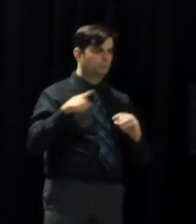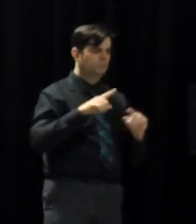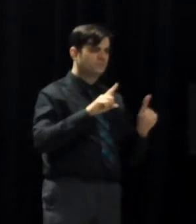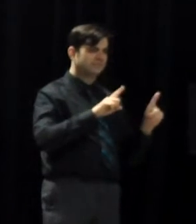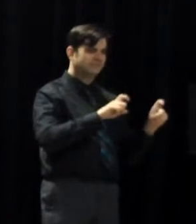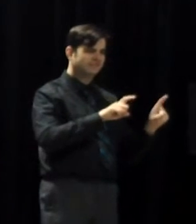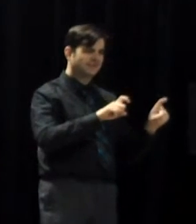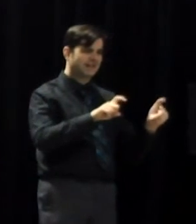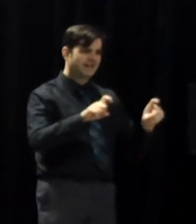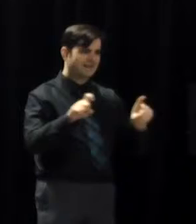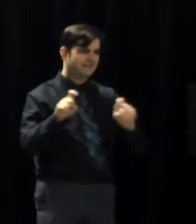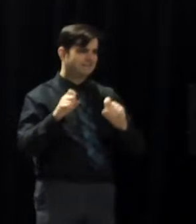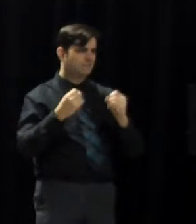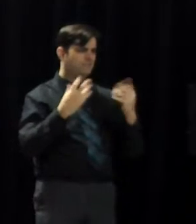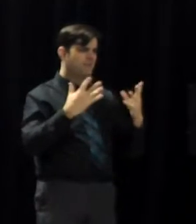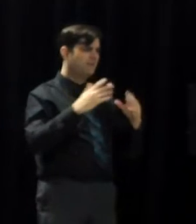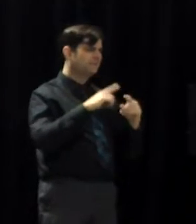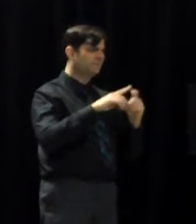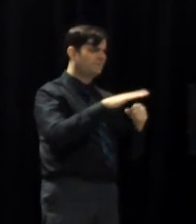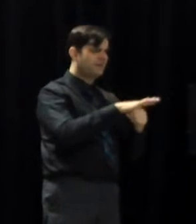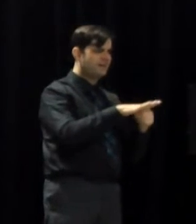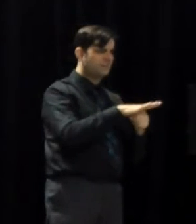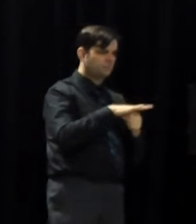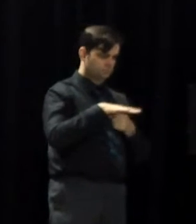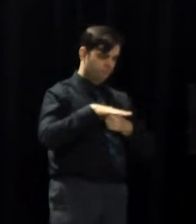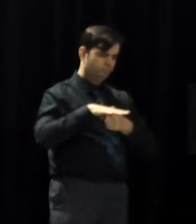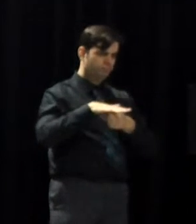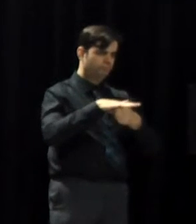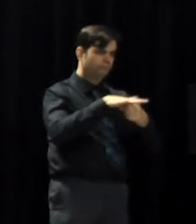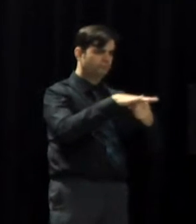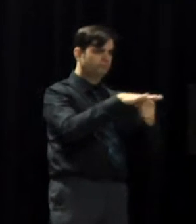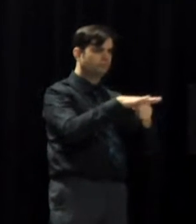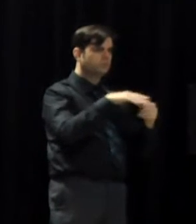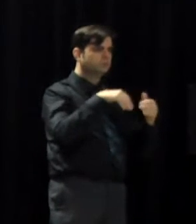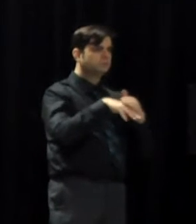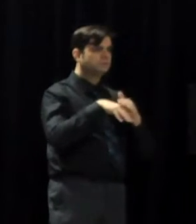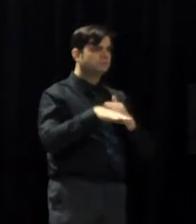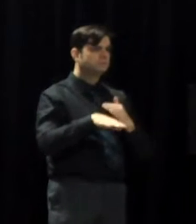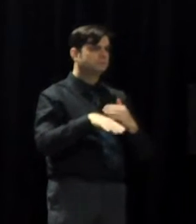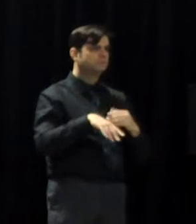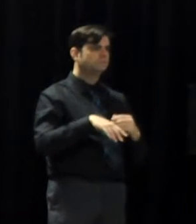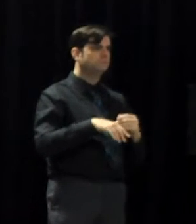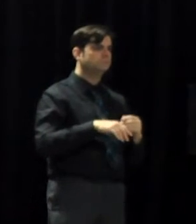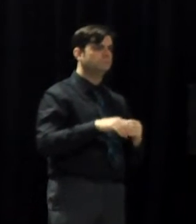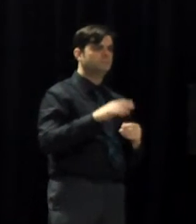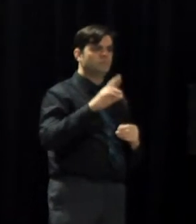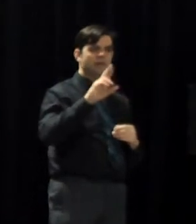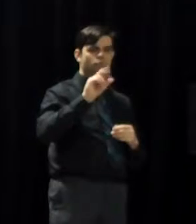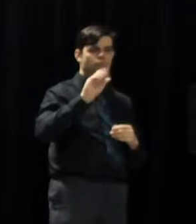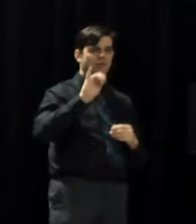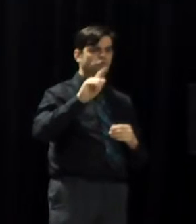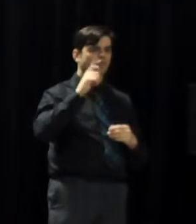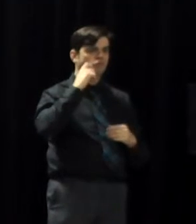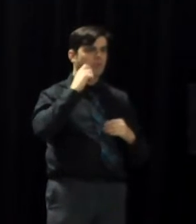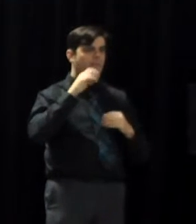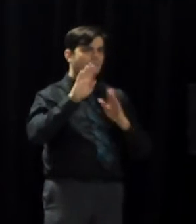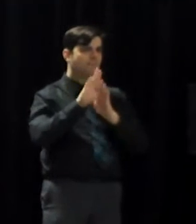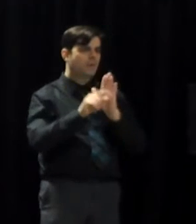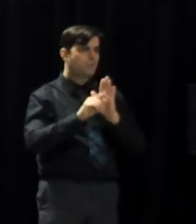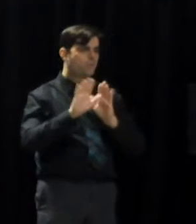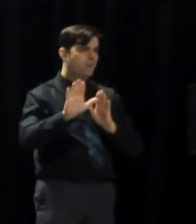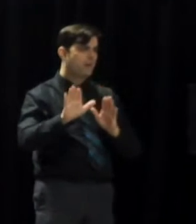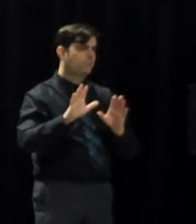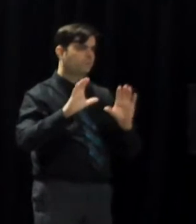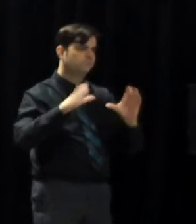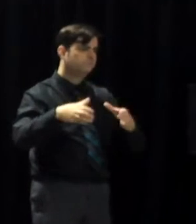areas geographically, try to get into different ethnic and racial backgrounds in the community so that you can see where this virus